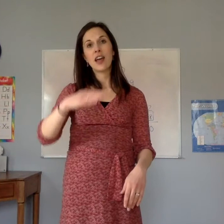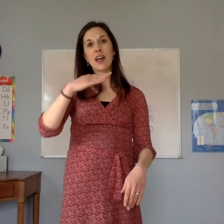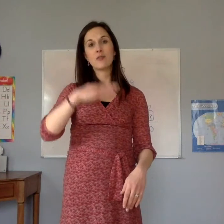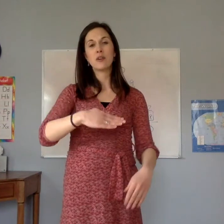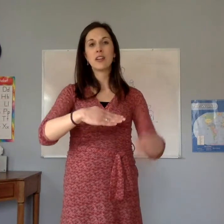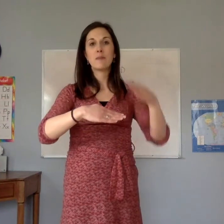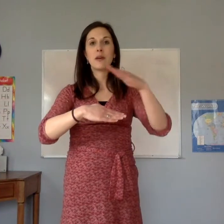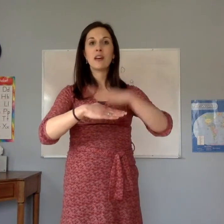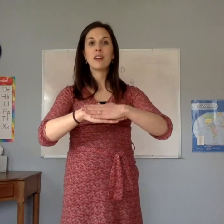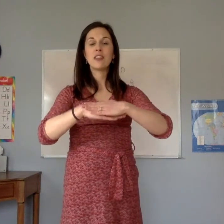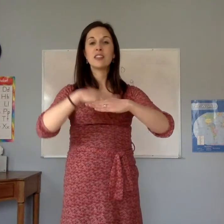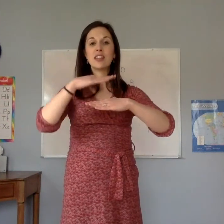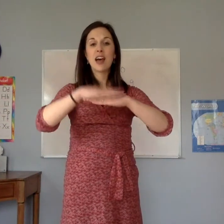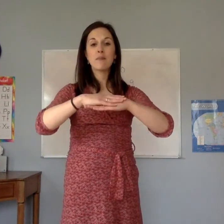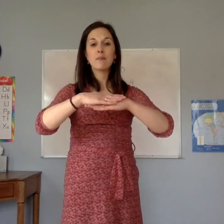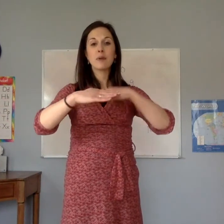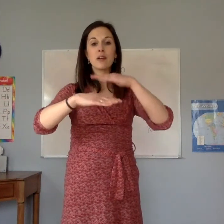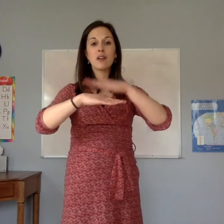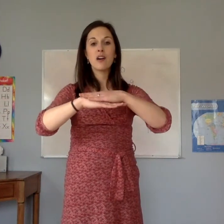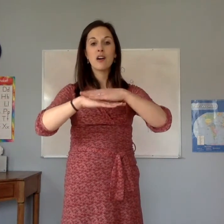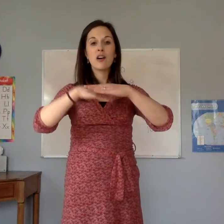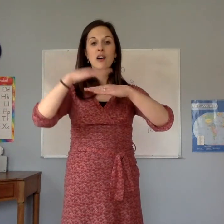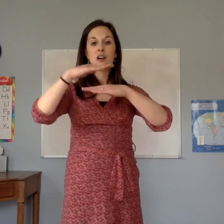and rebuild the temple.